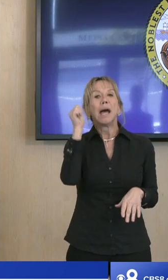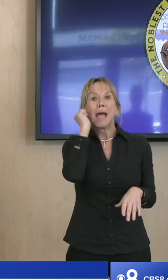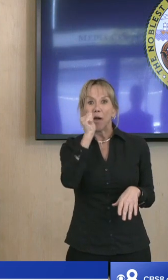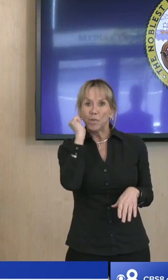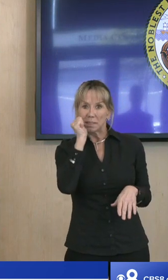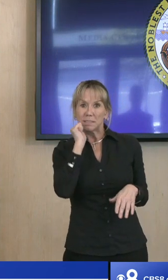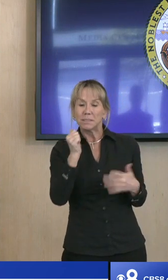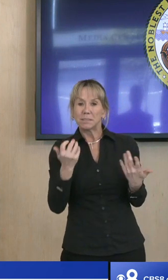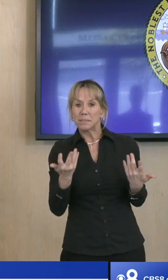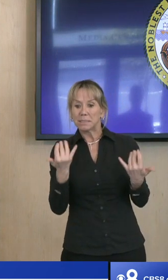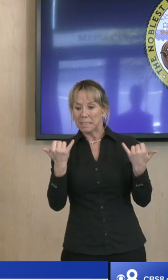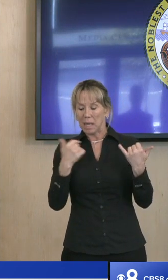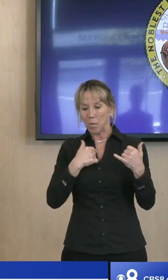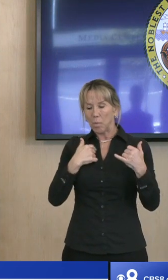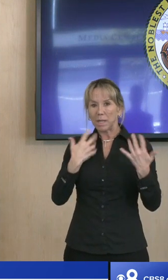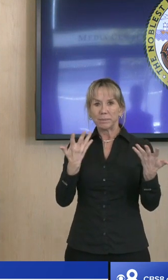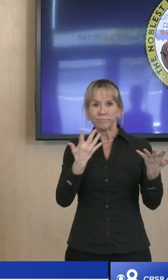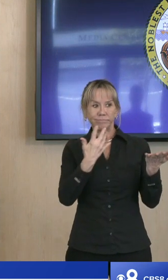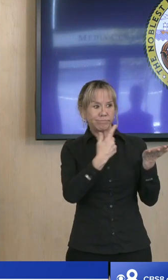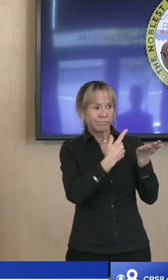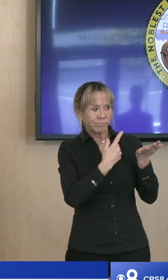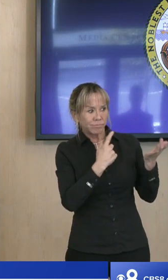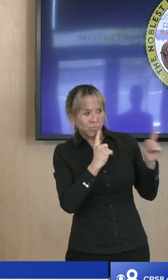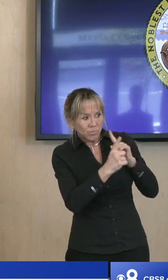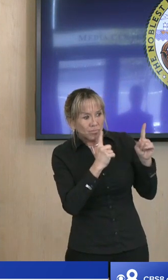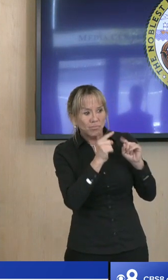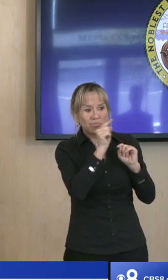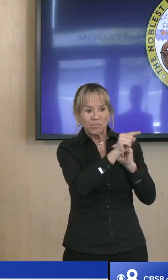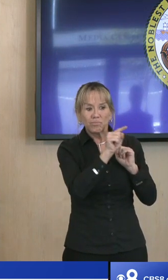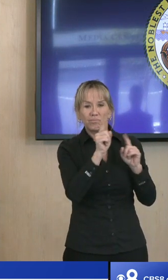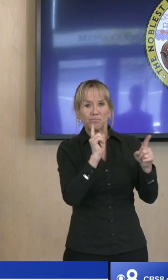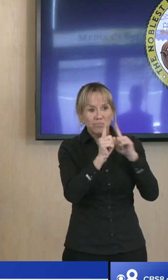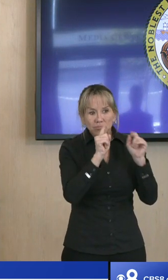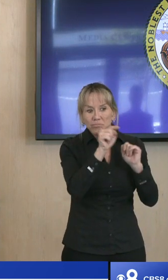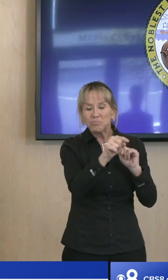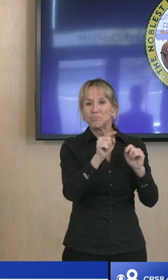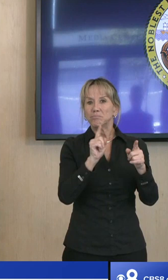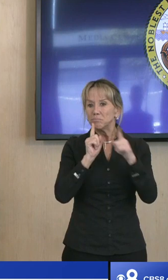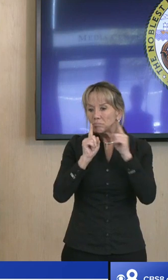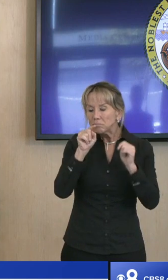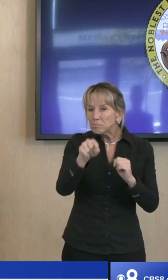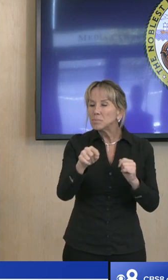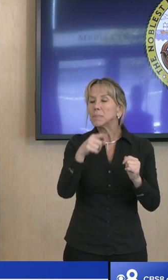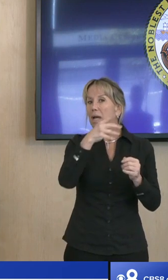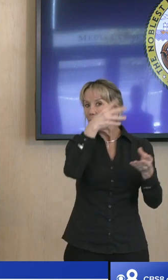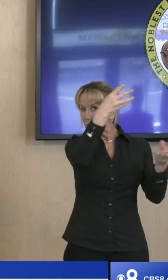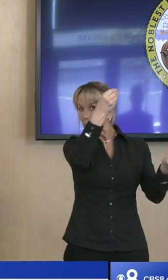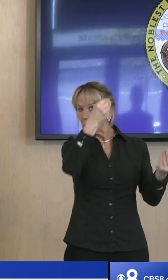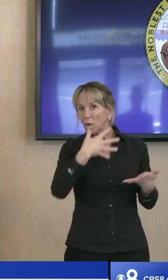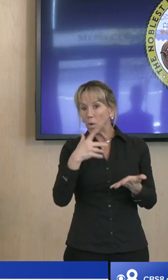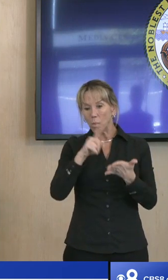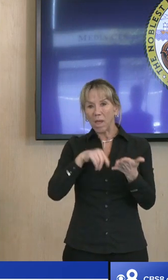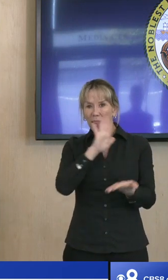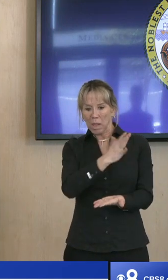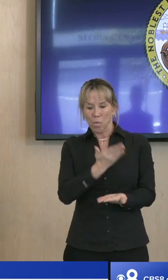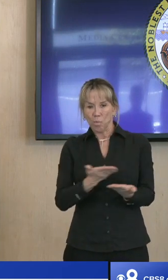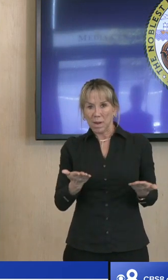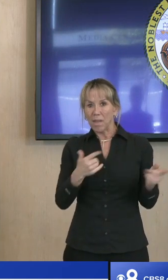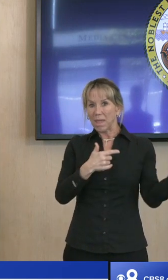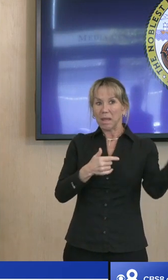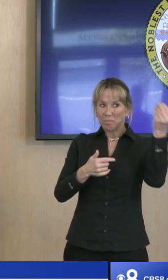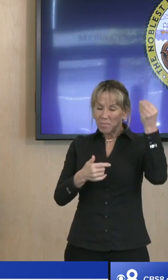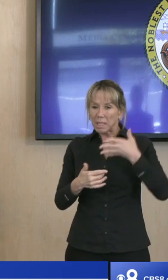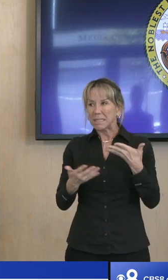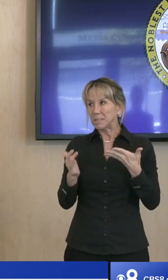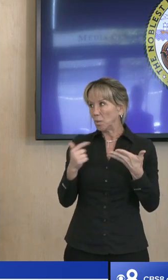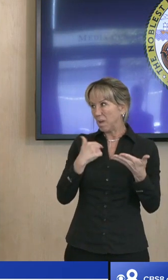day. Is we're in communication with the hospitals, and they complete a resource request saying, hey, this is how much we